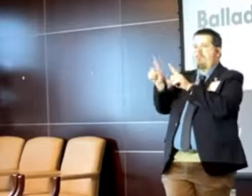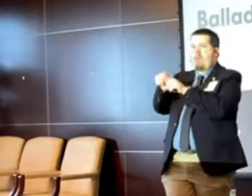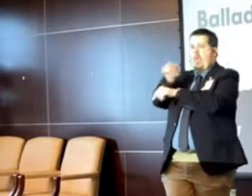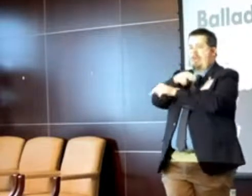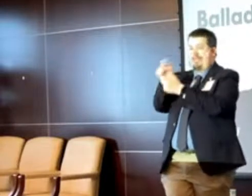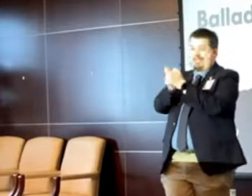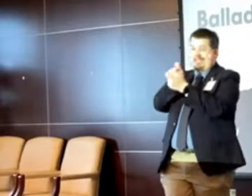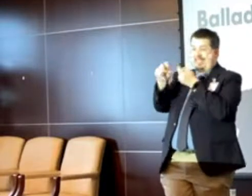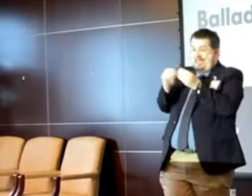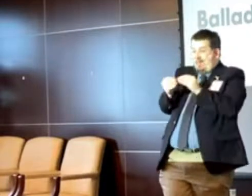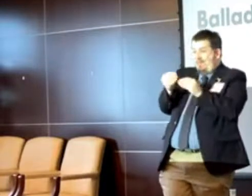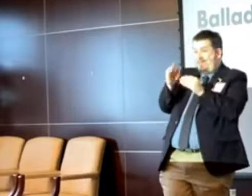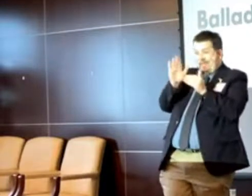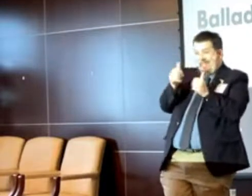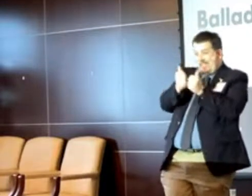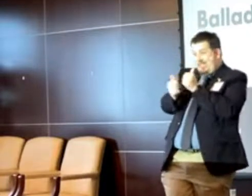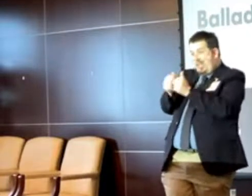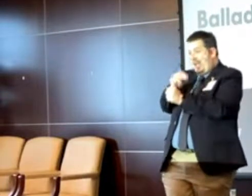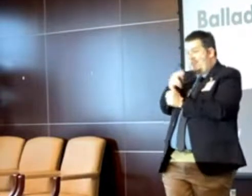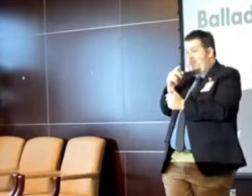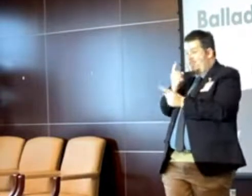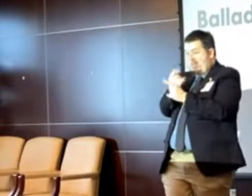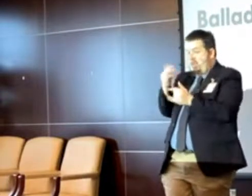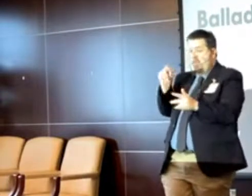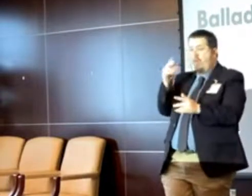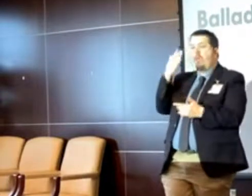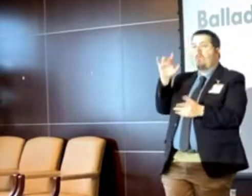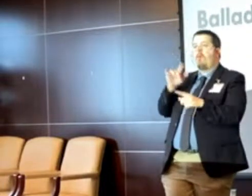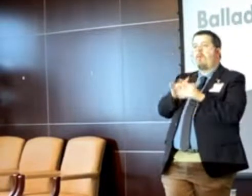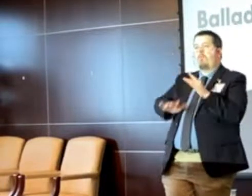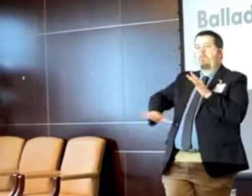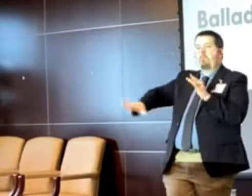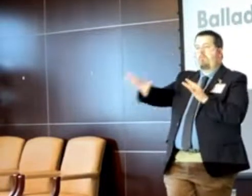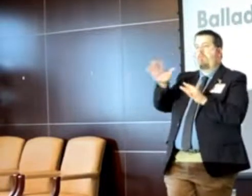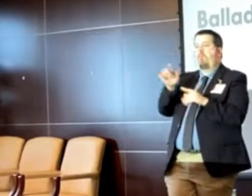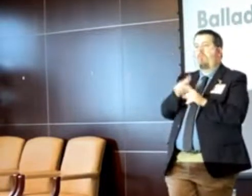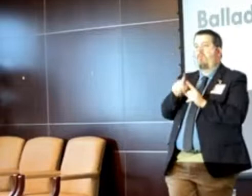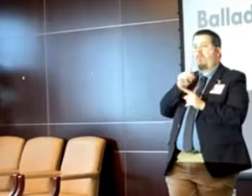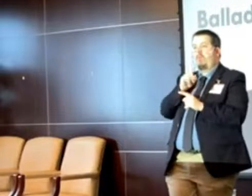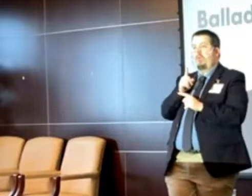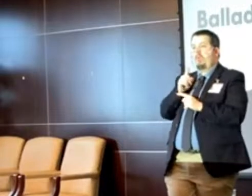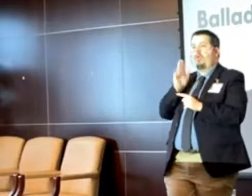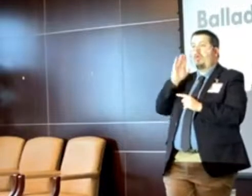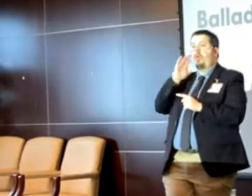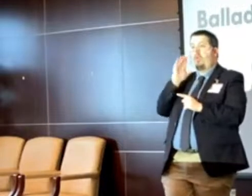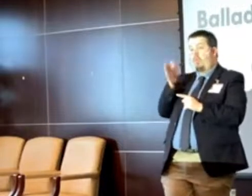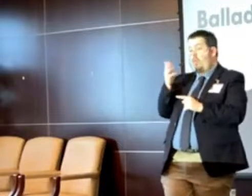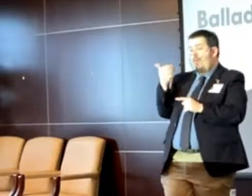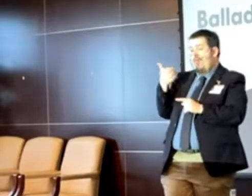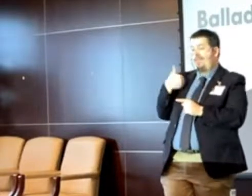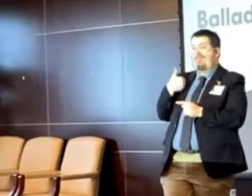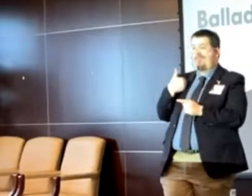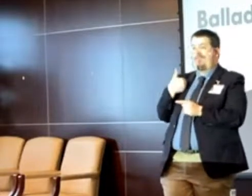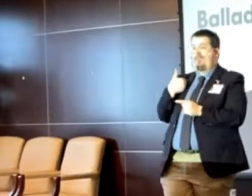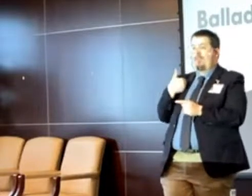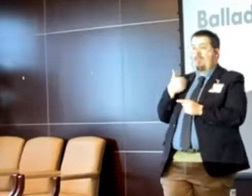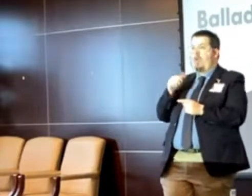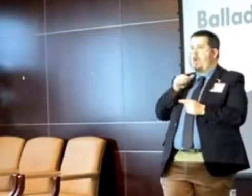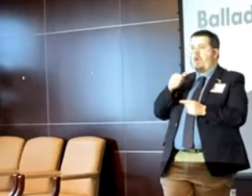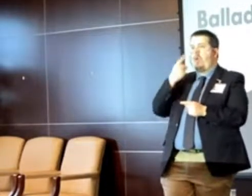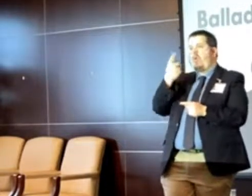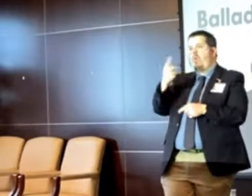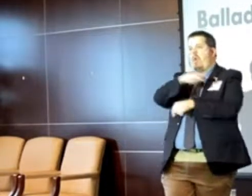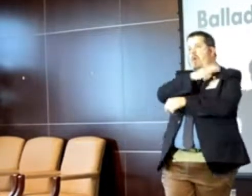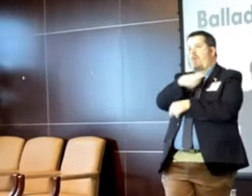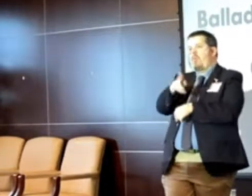Can't give you the exact numbers by hospital right this second, but it is spread throughout. And yes, it will have there's not a single hospital